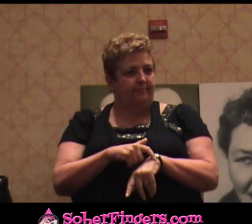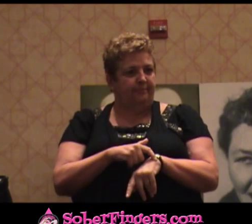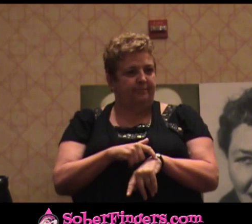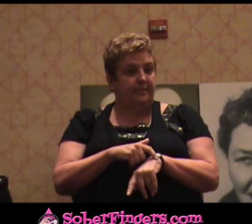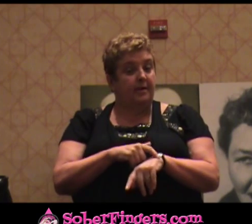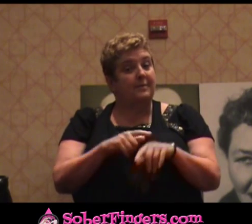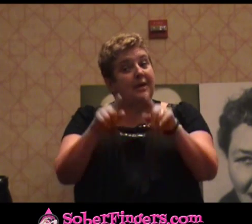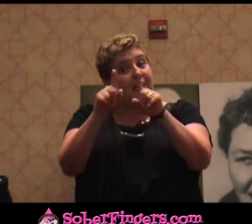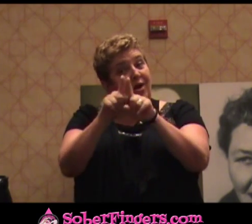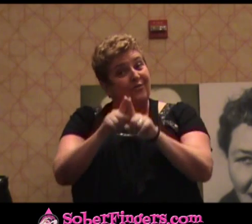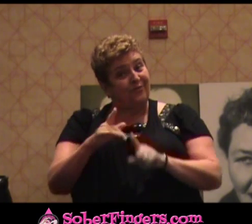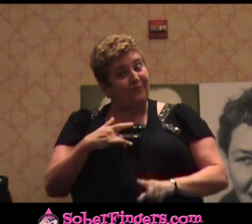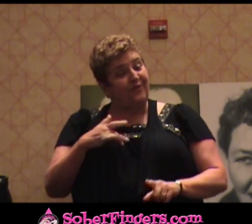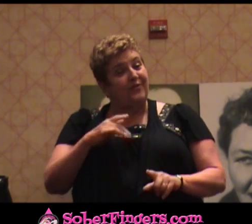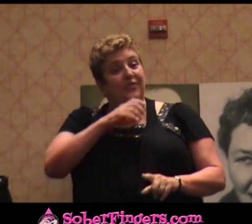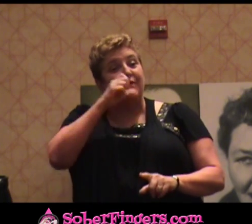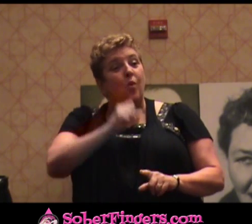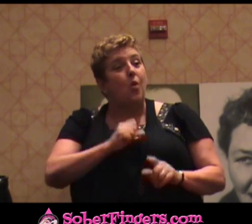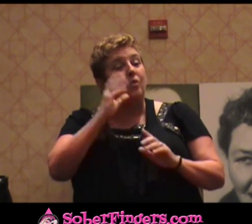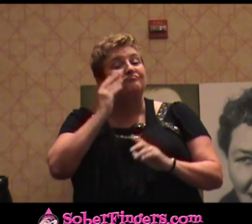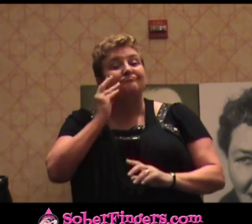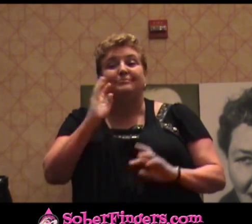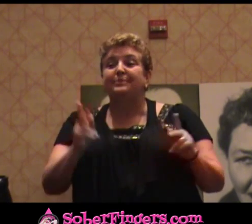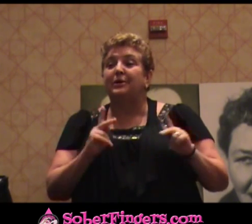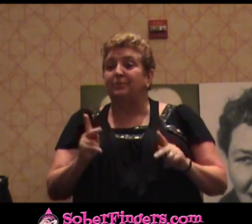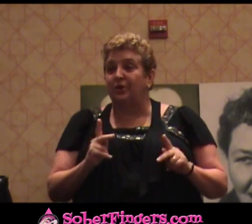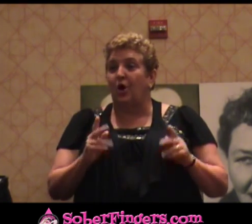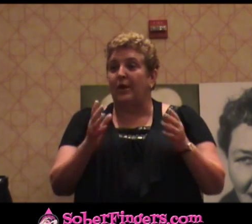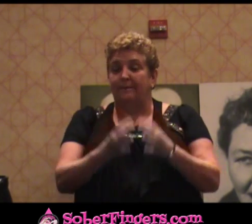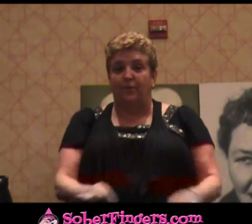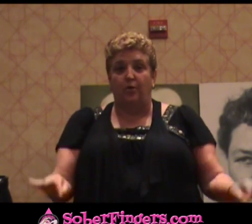important, even though I believe that the coffee person is really, really